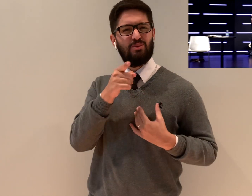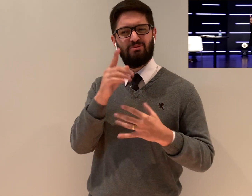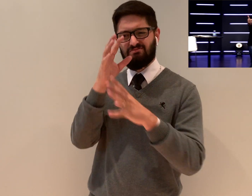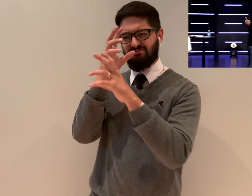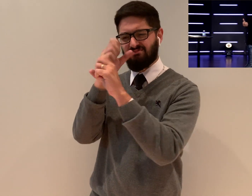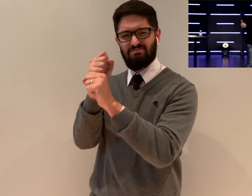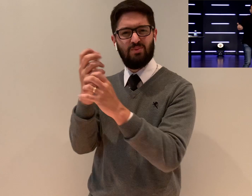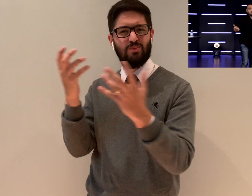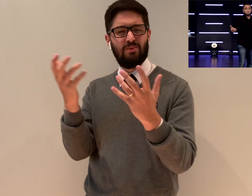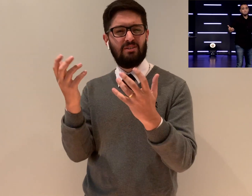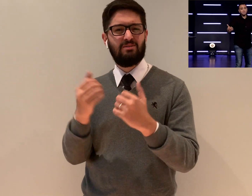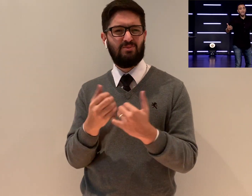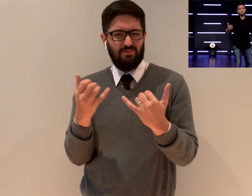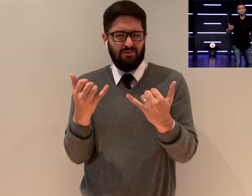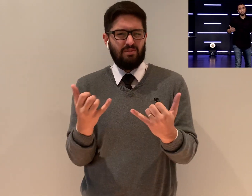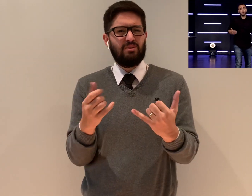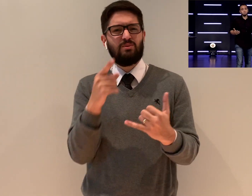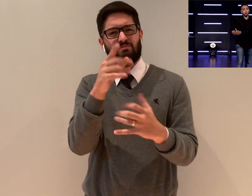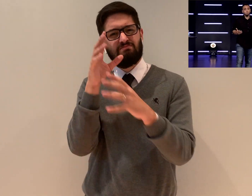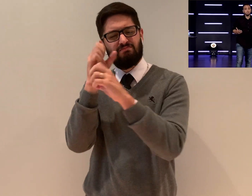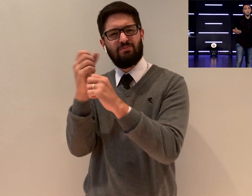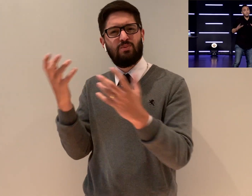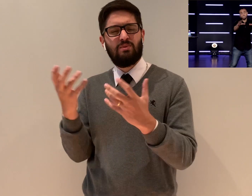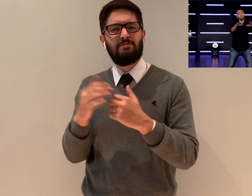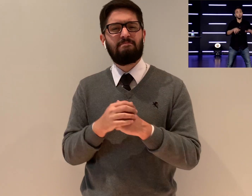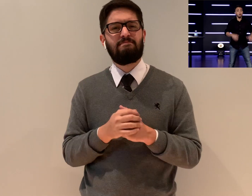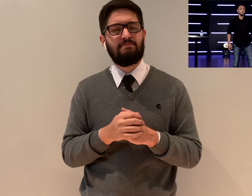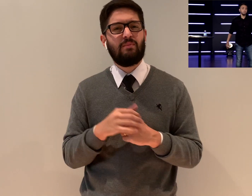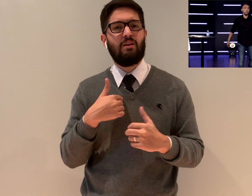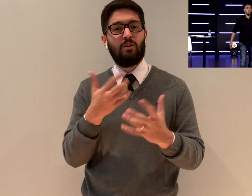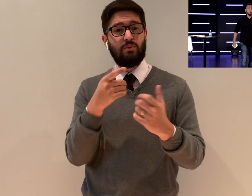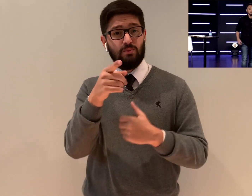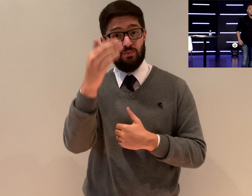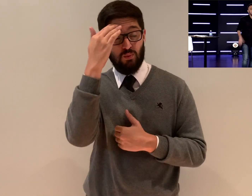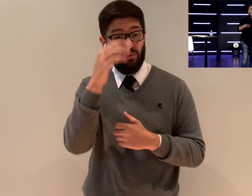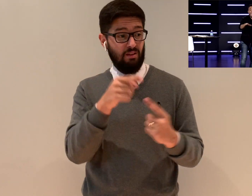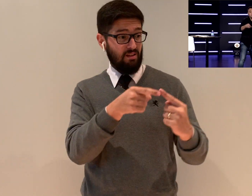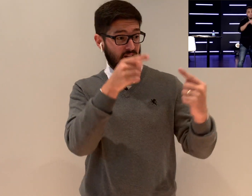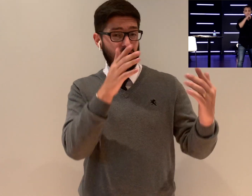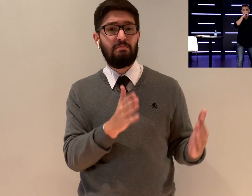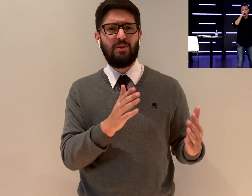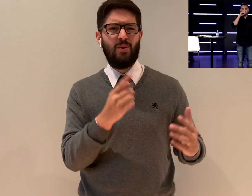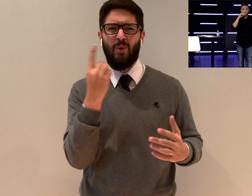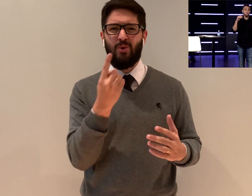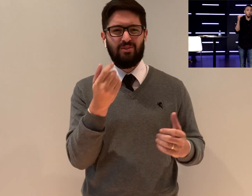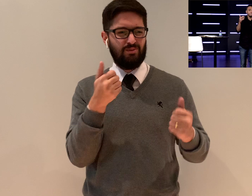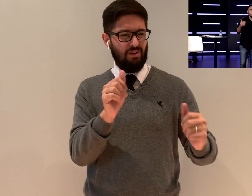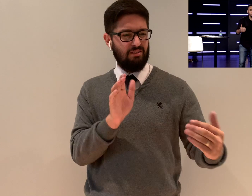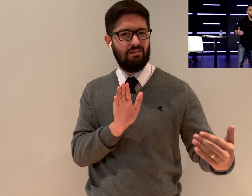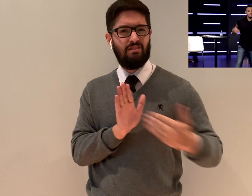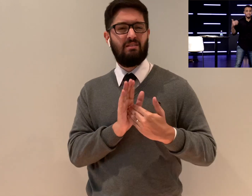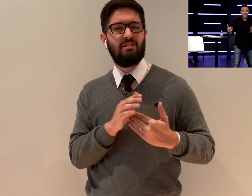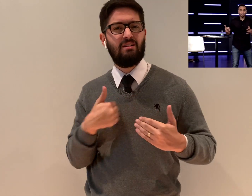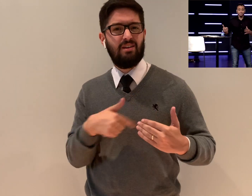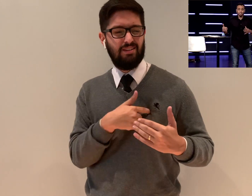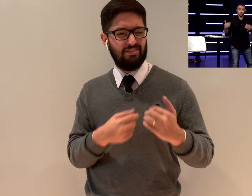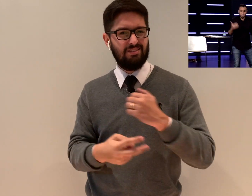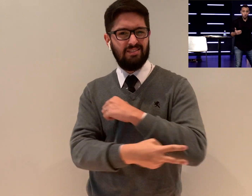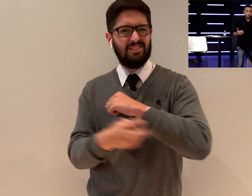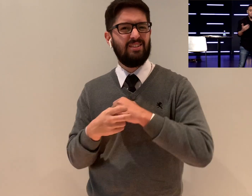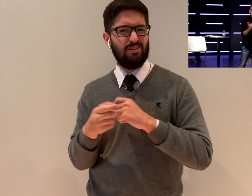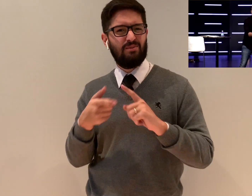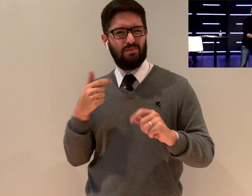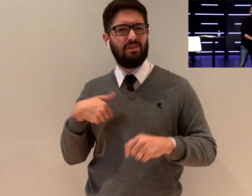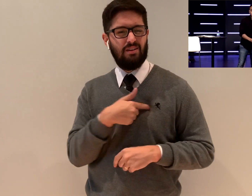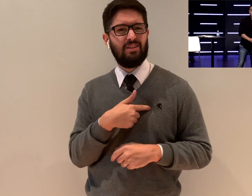you're devoted to at this very moment? Because here's what I want you to know. The enemy is always out there to attack,